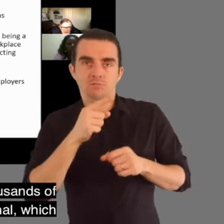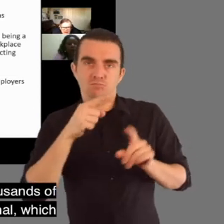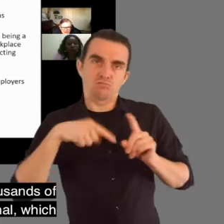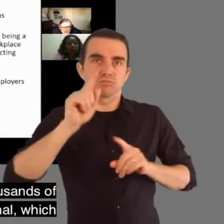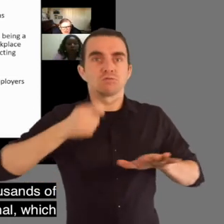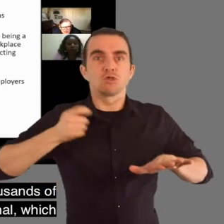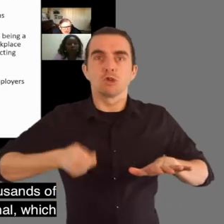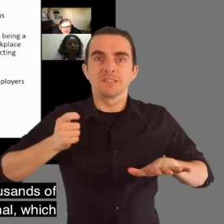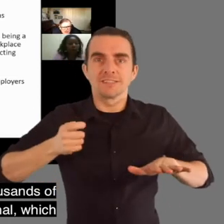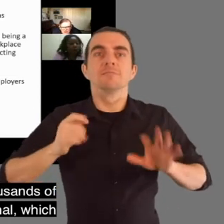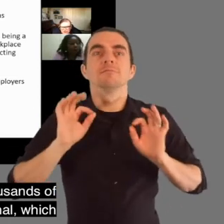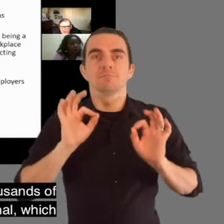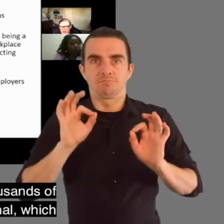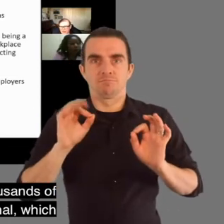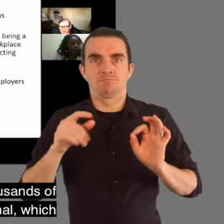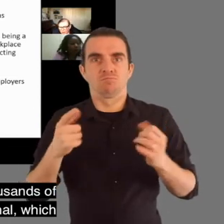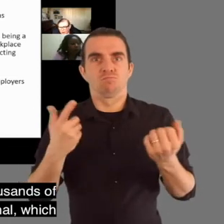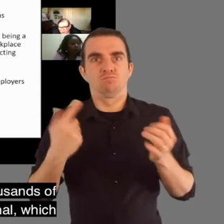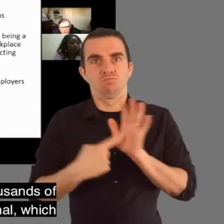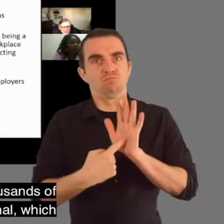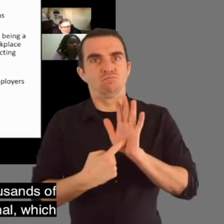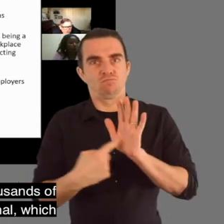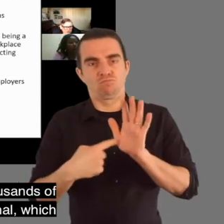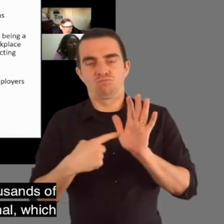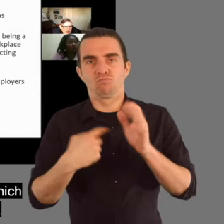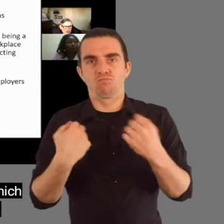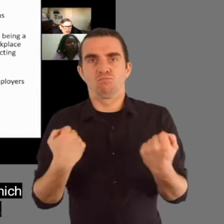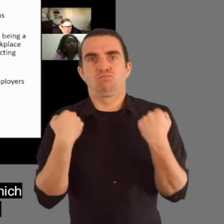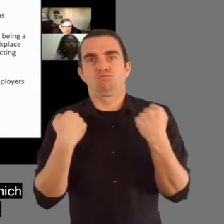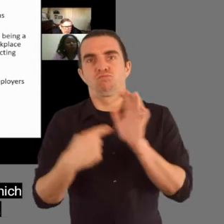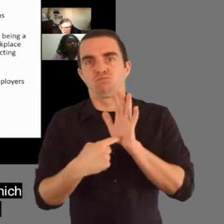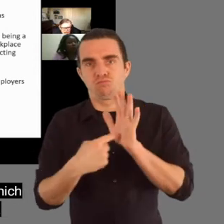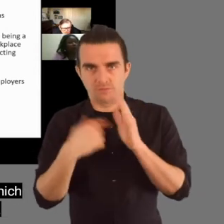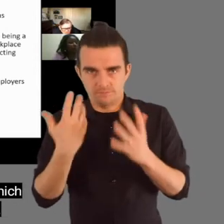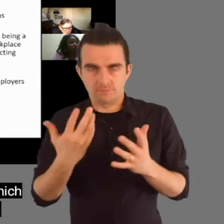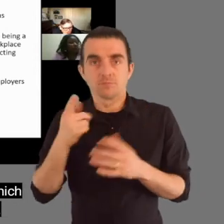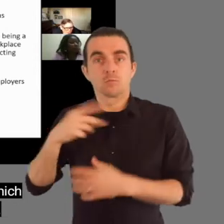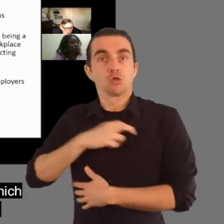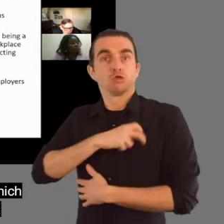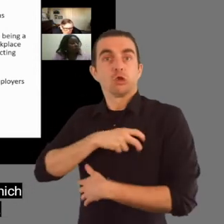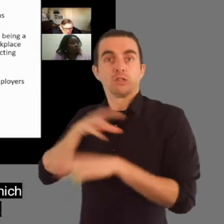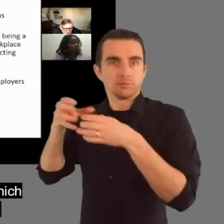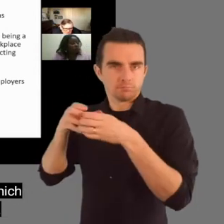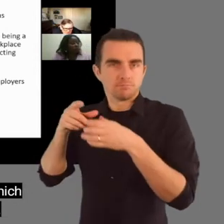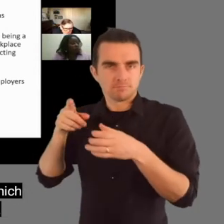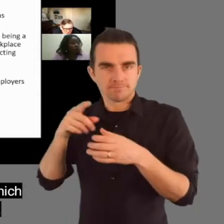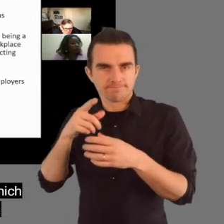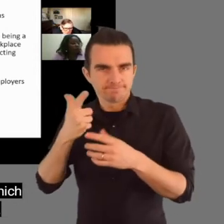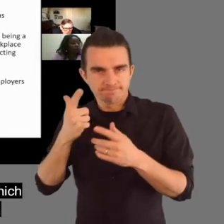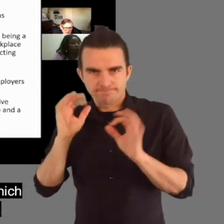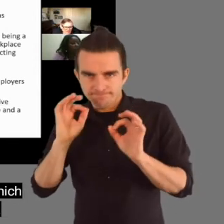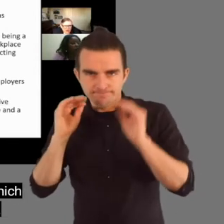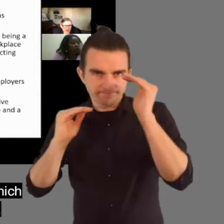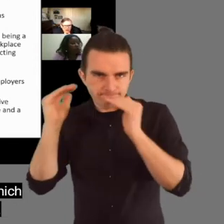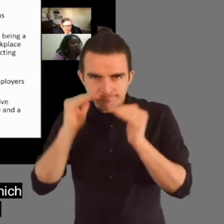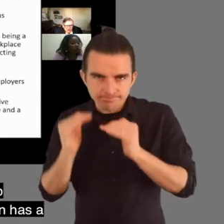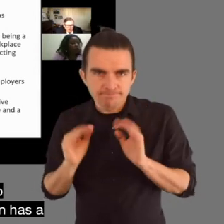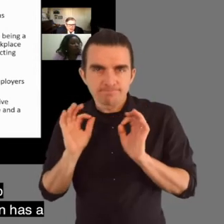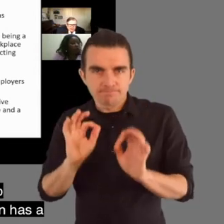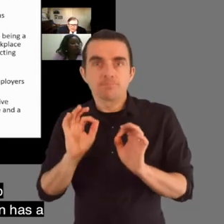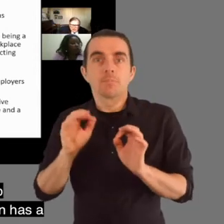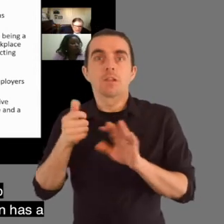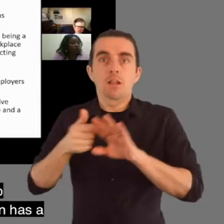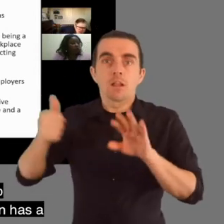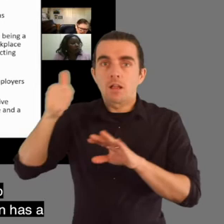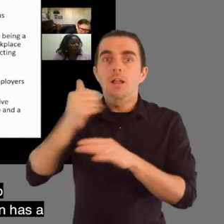many thousands of cases taken to employment tribunal, which has established case law, which really is very strong now. Trade